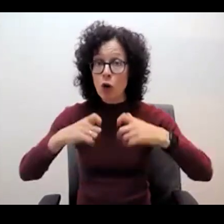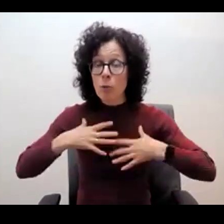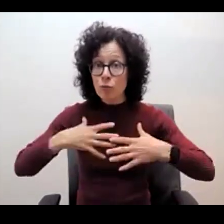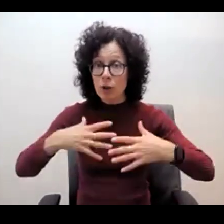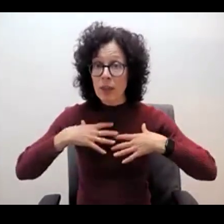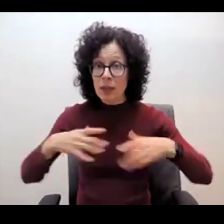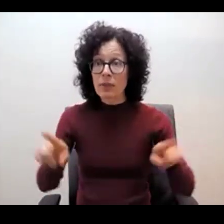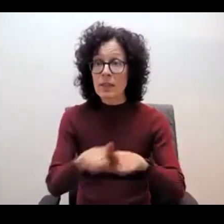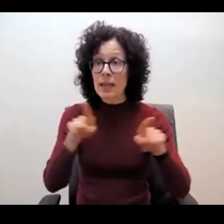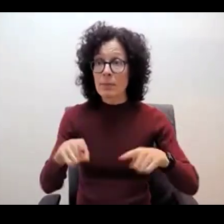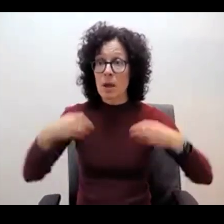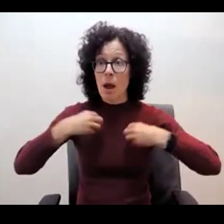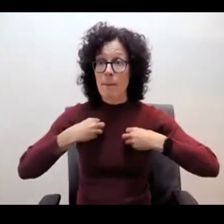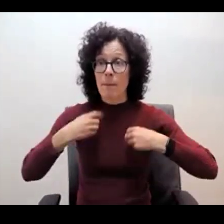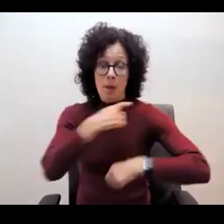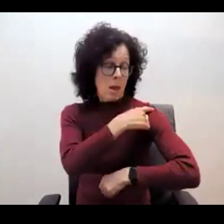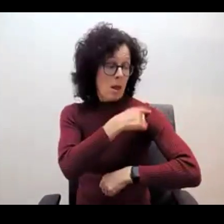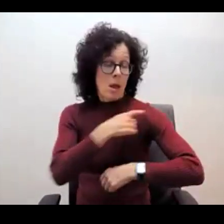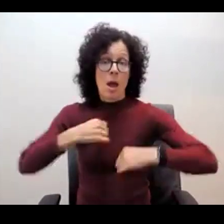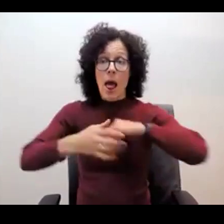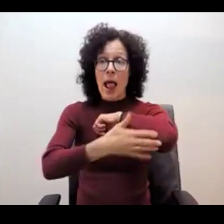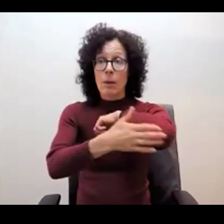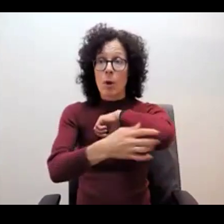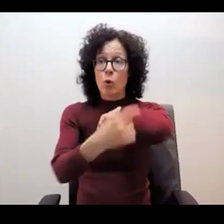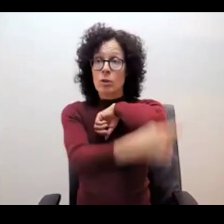Breathing in as they come up,